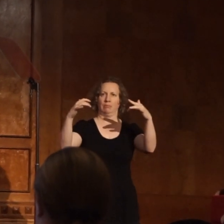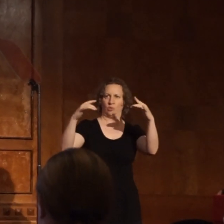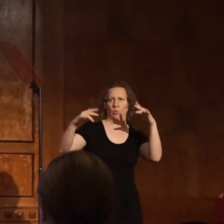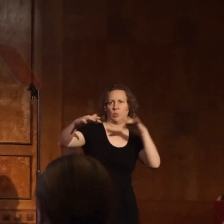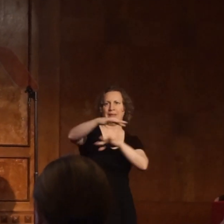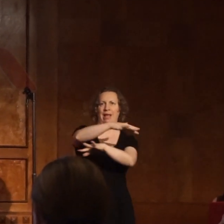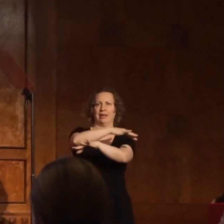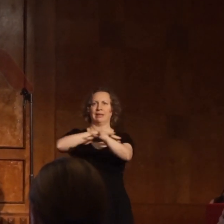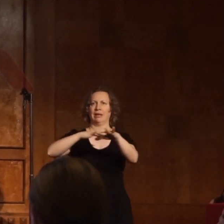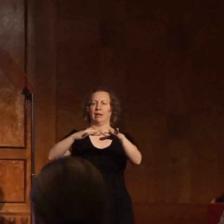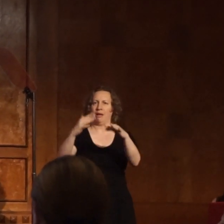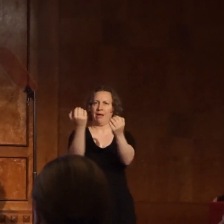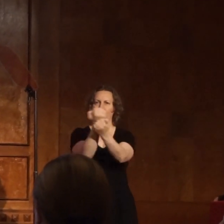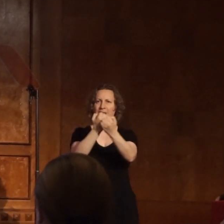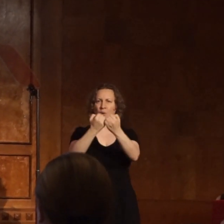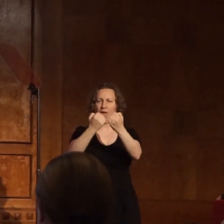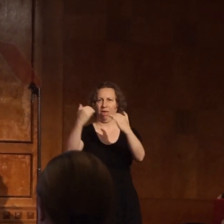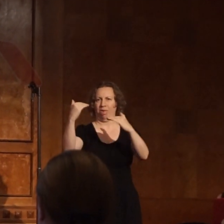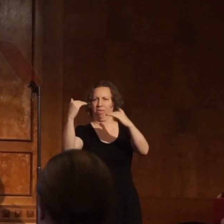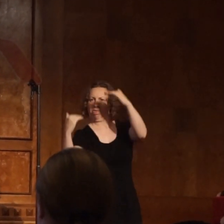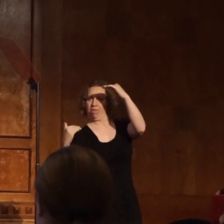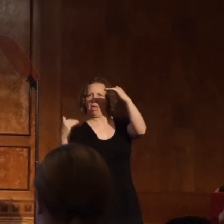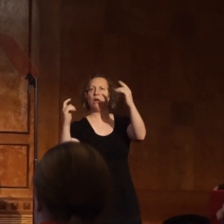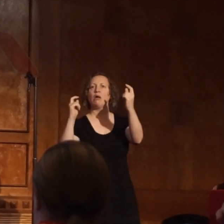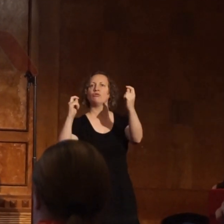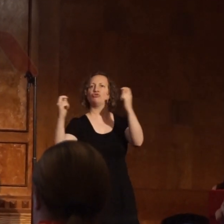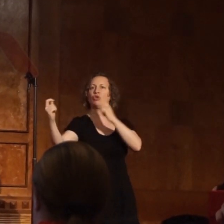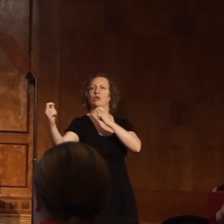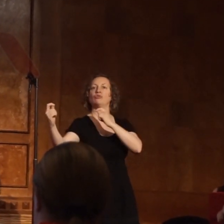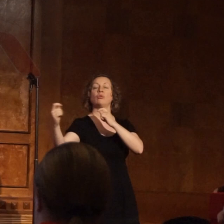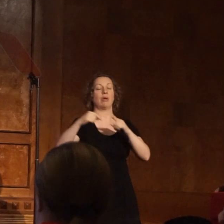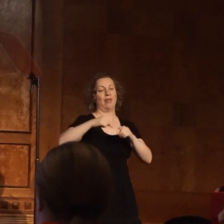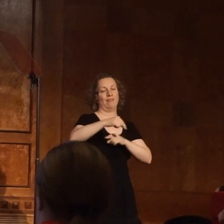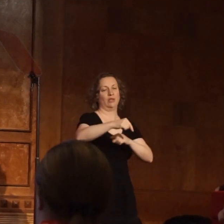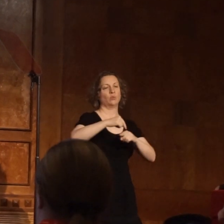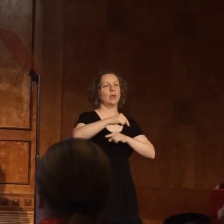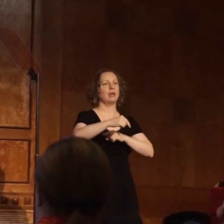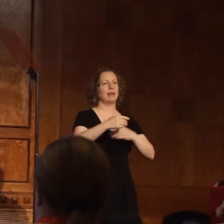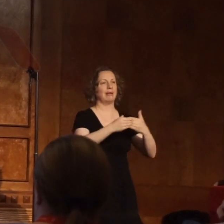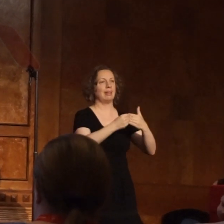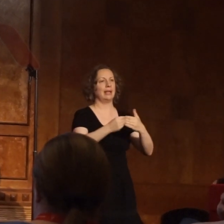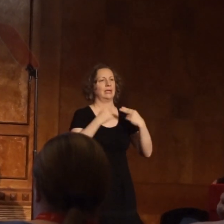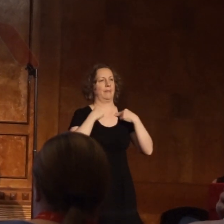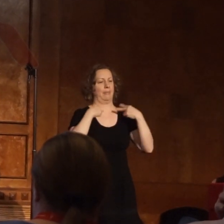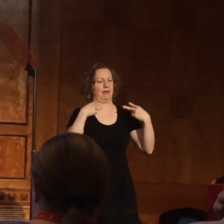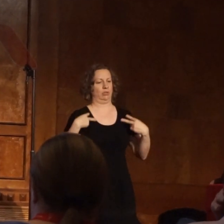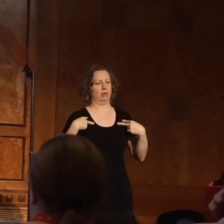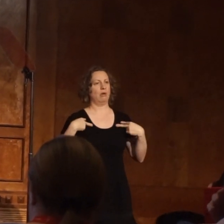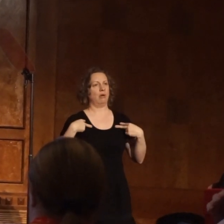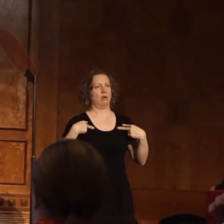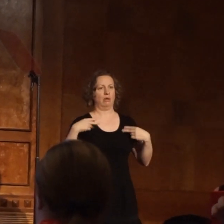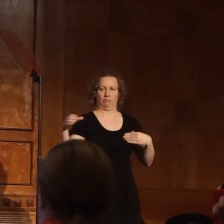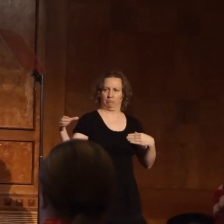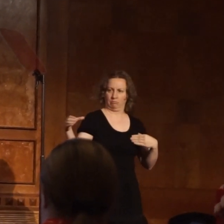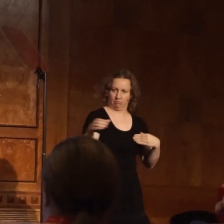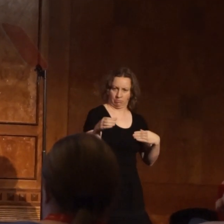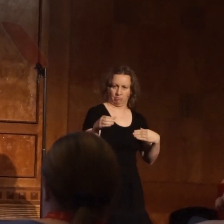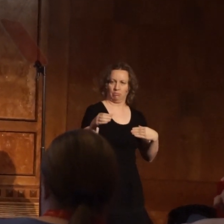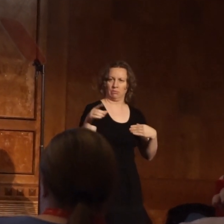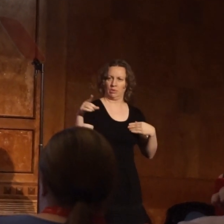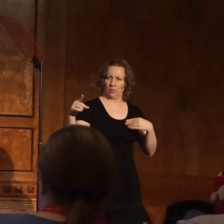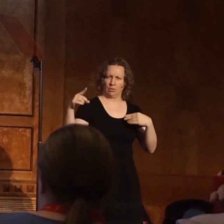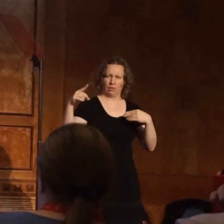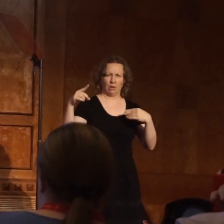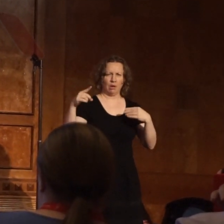it. This week, we appointed a leading barrister to investigate if and how the party got it so painfully